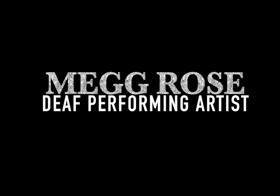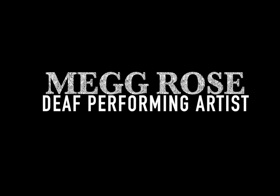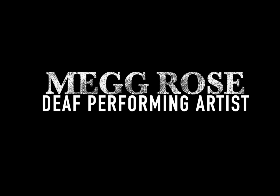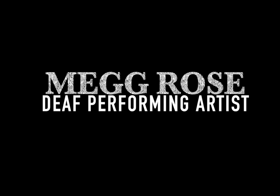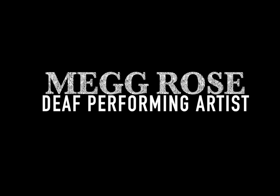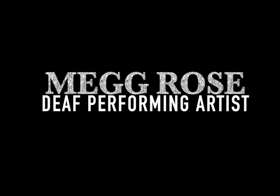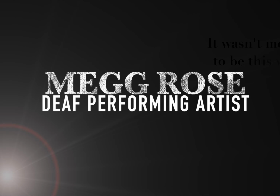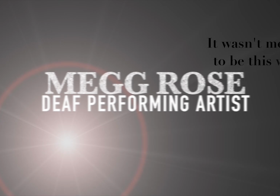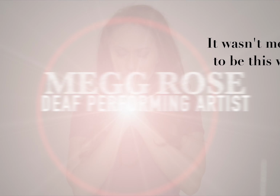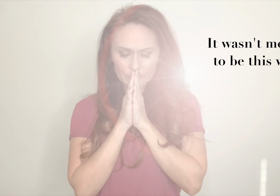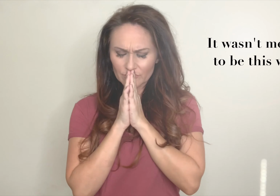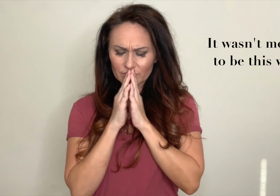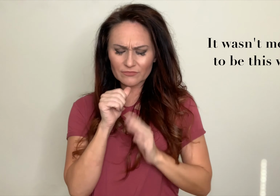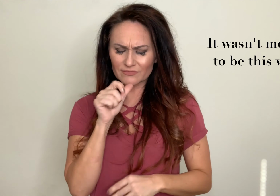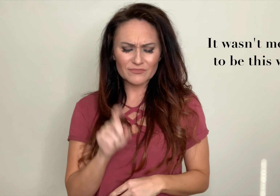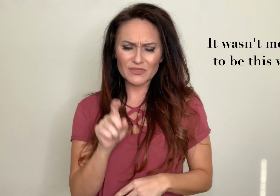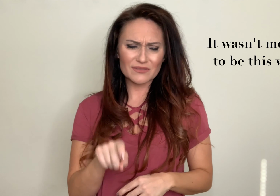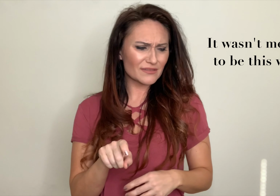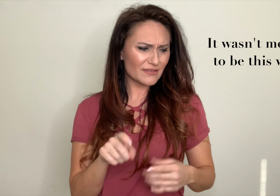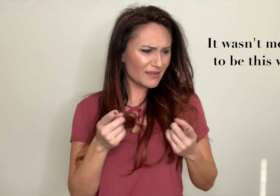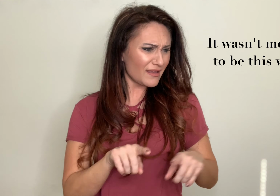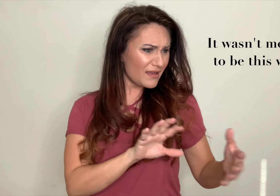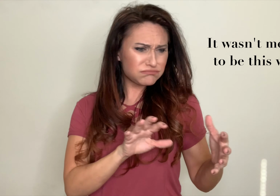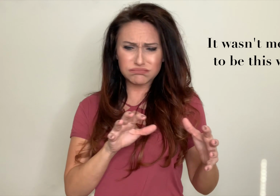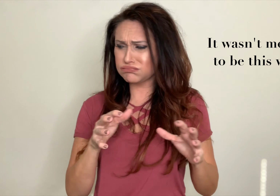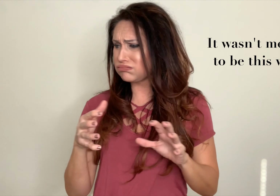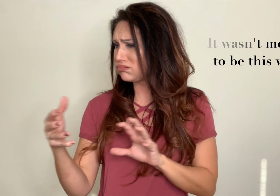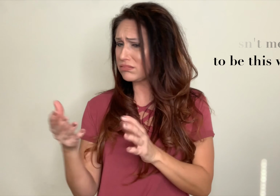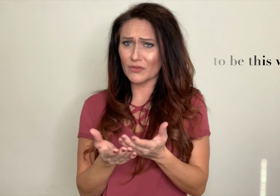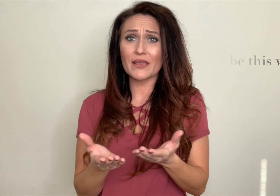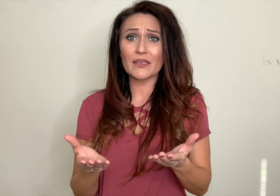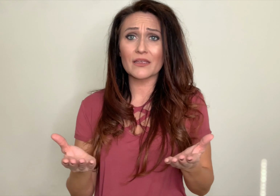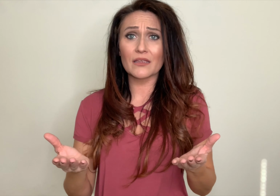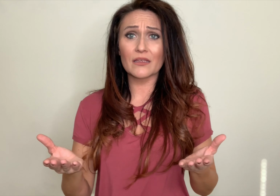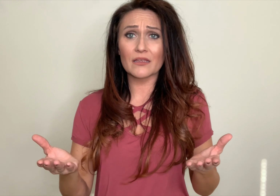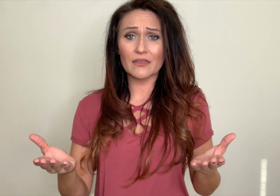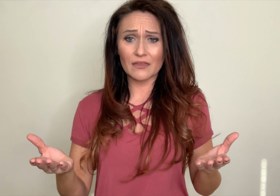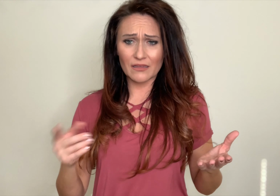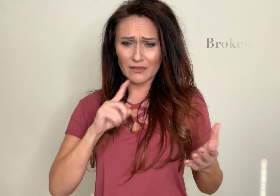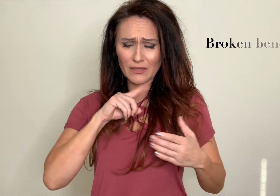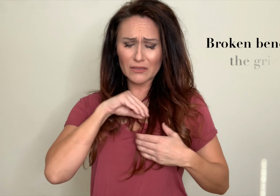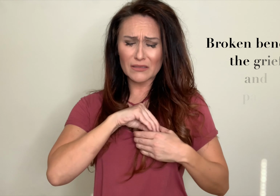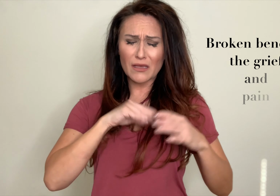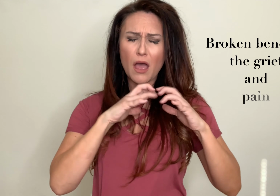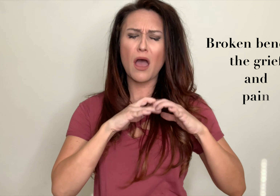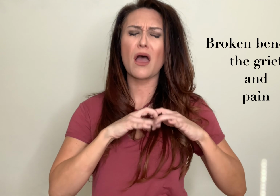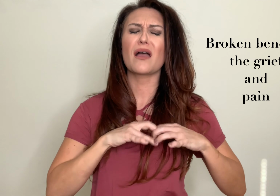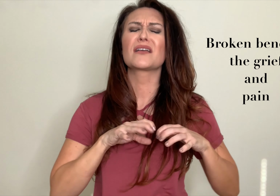It wasn't meant to be this way, broken